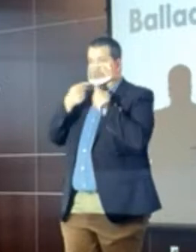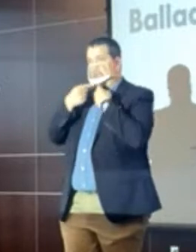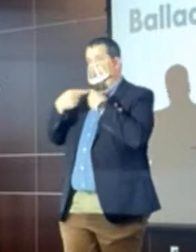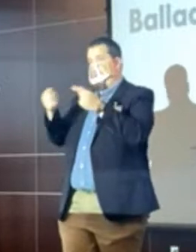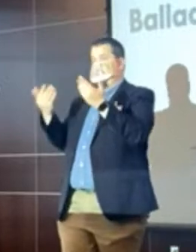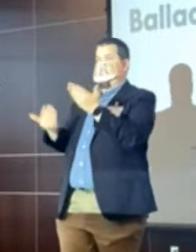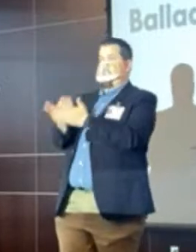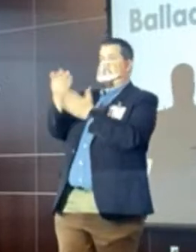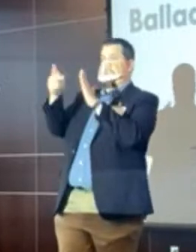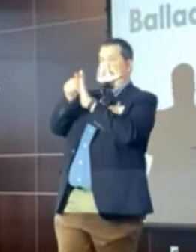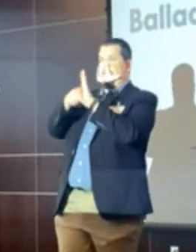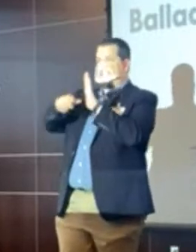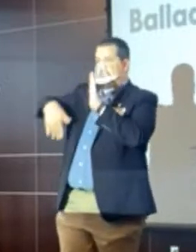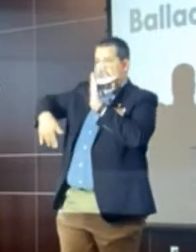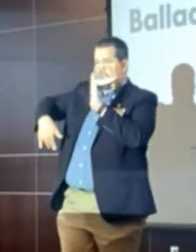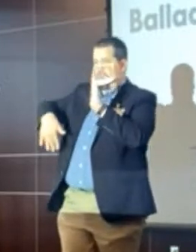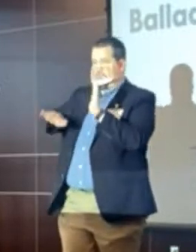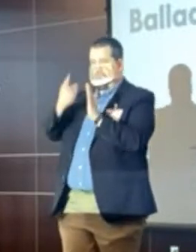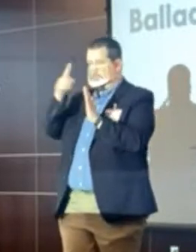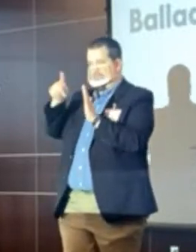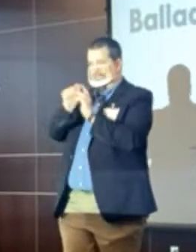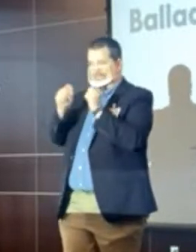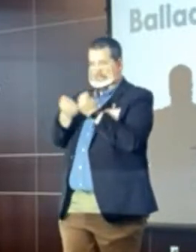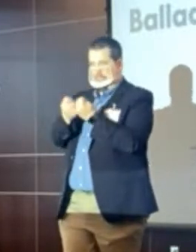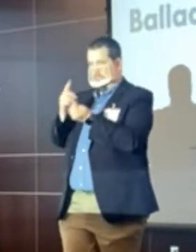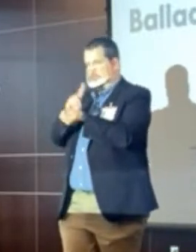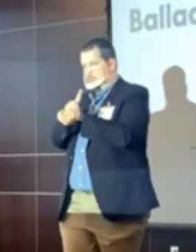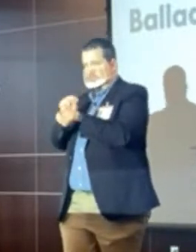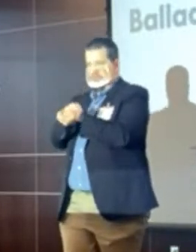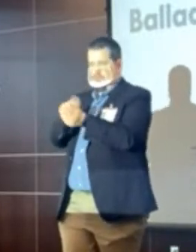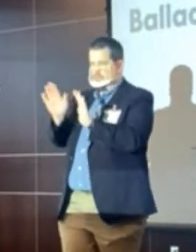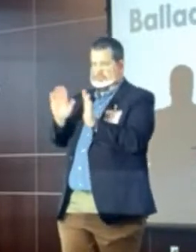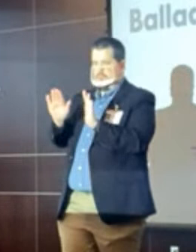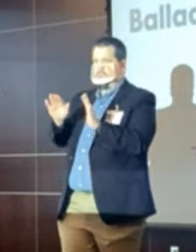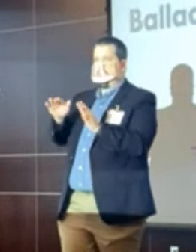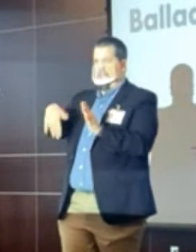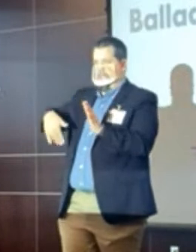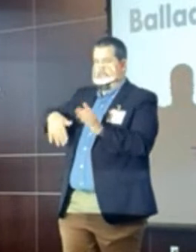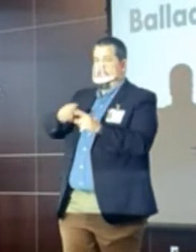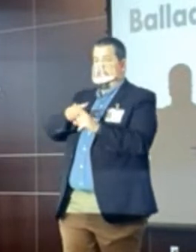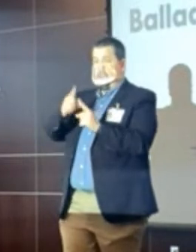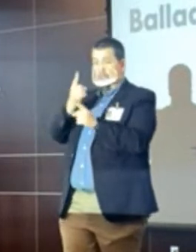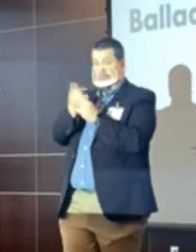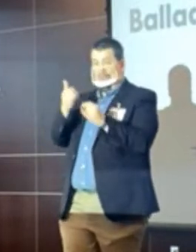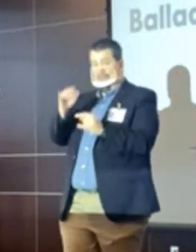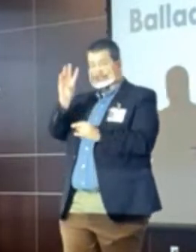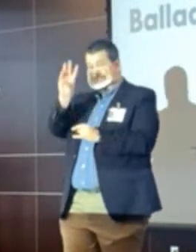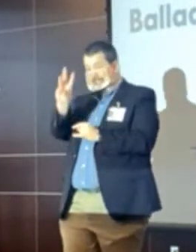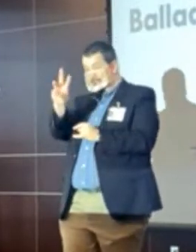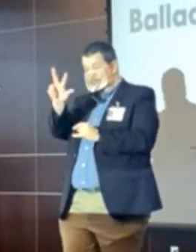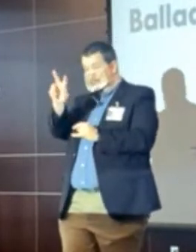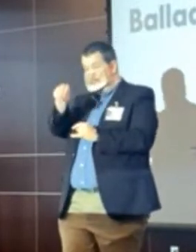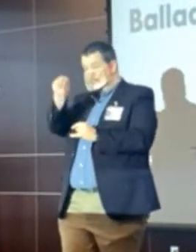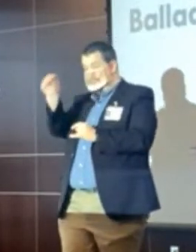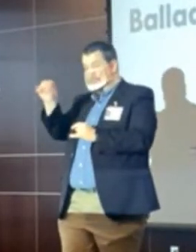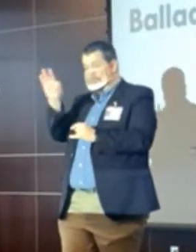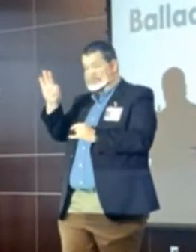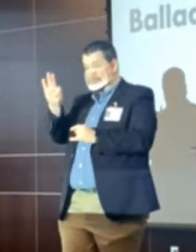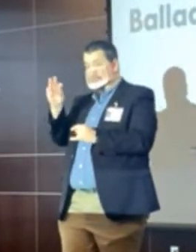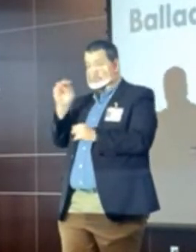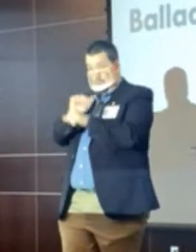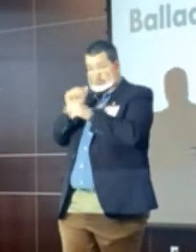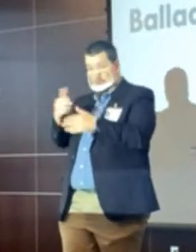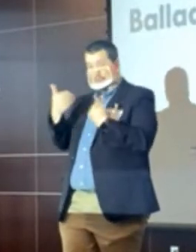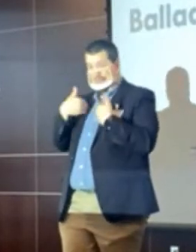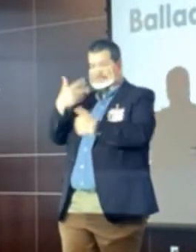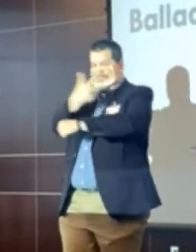new vaccination policy for our team members or physicians. I'll also add, we're right at 63%, I believe, vaccinated for